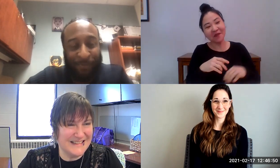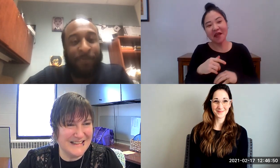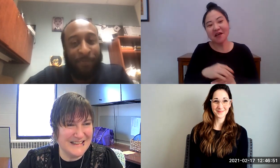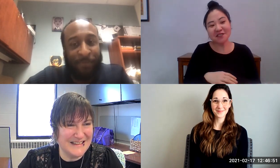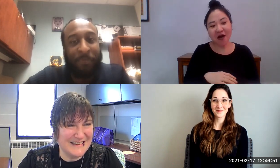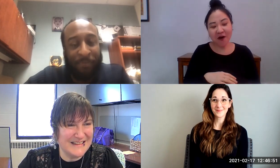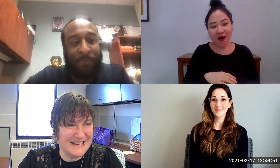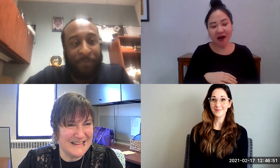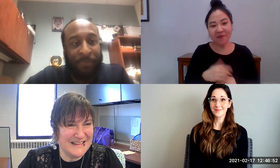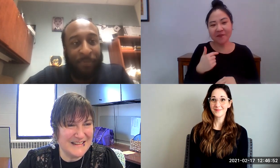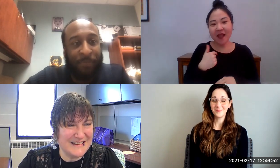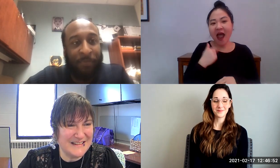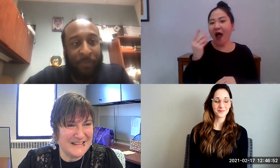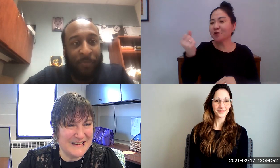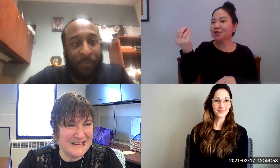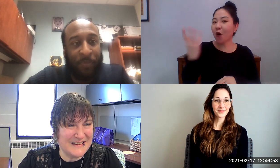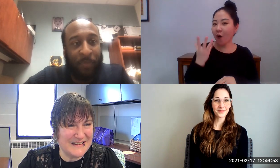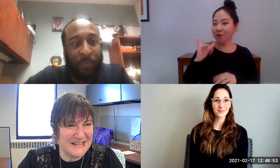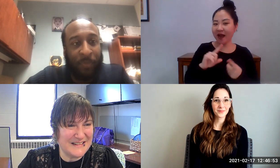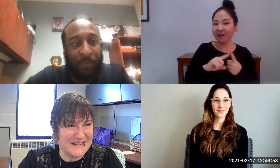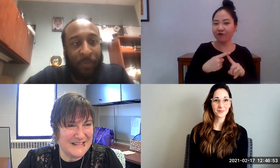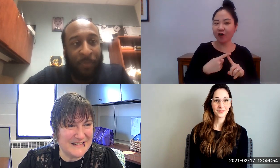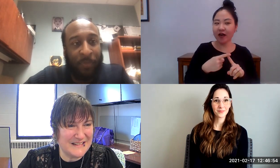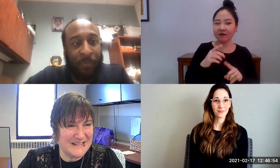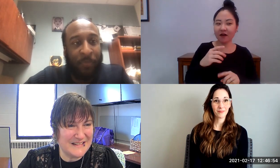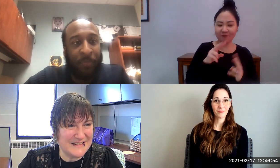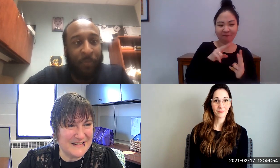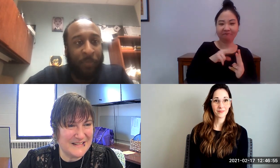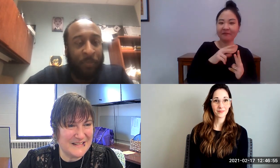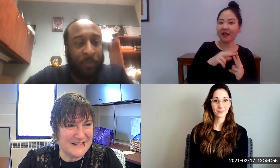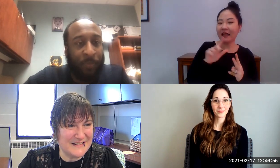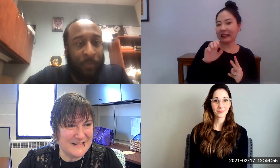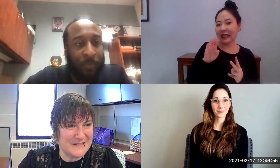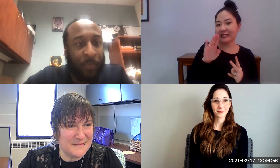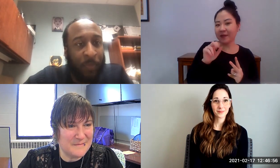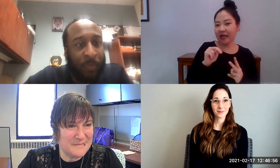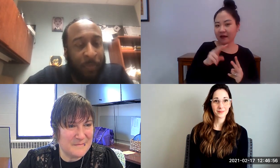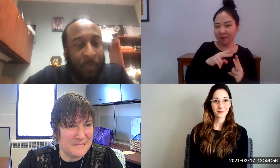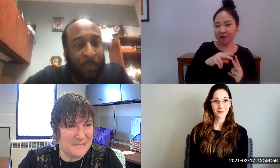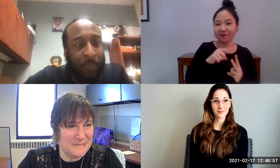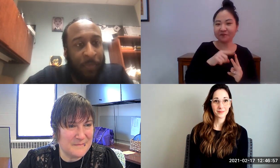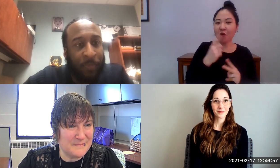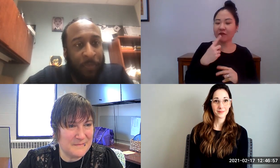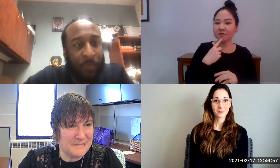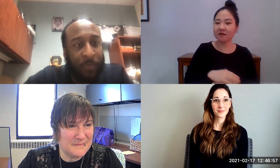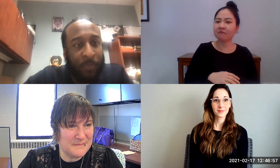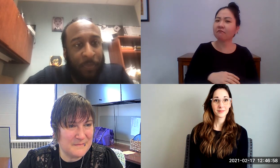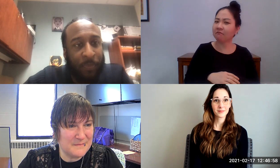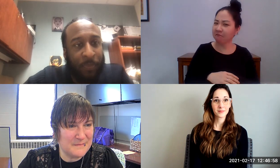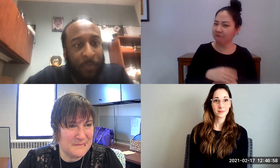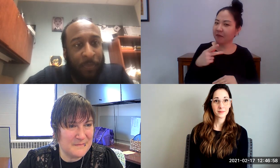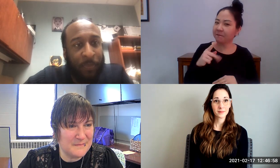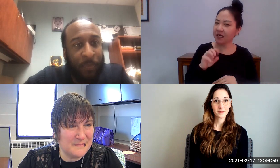tip. So I was told by a friend, lesbian couple. One of them